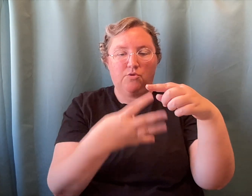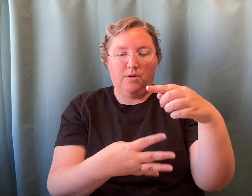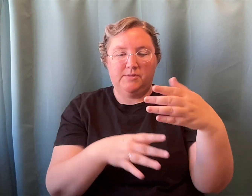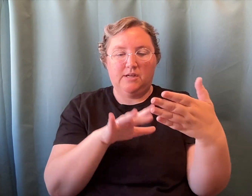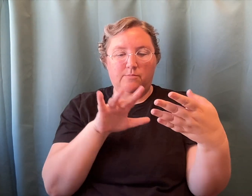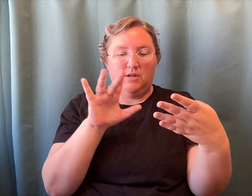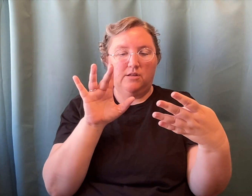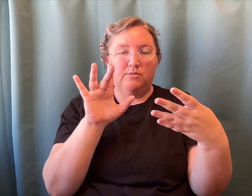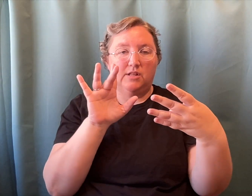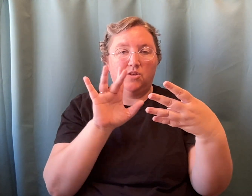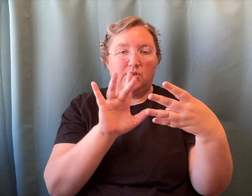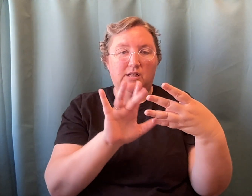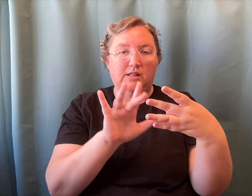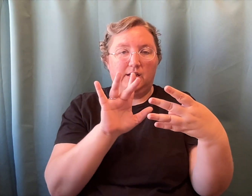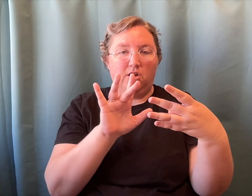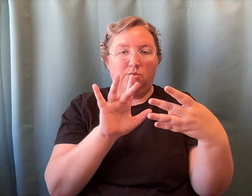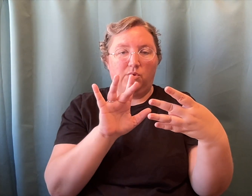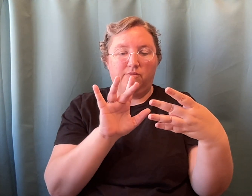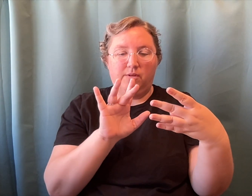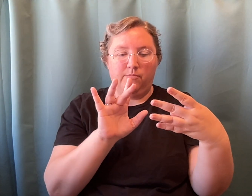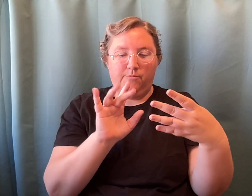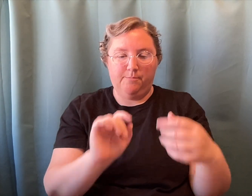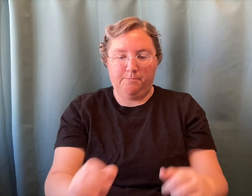Drop down menu, and then you can click on one of them.